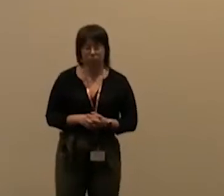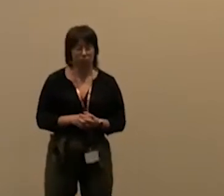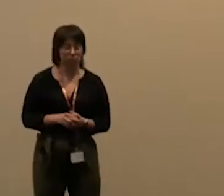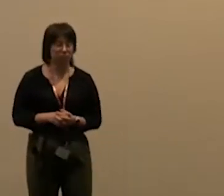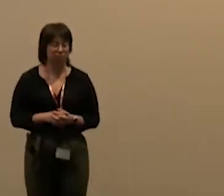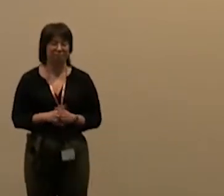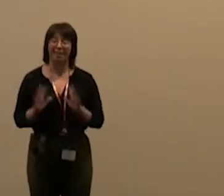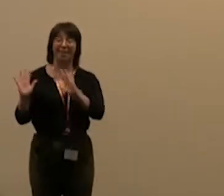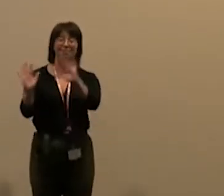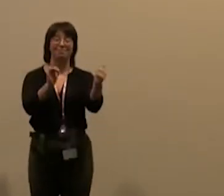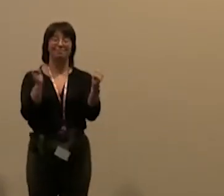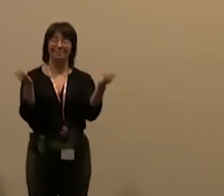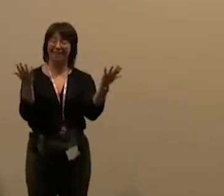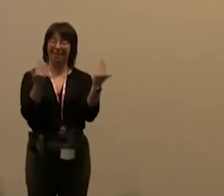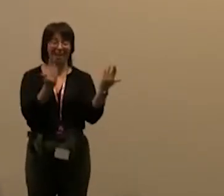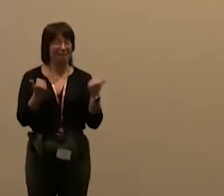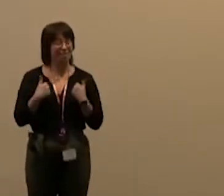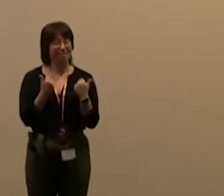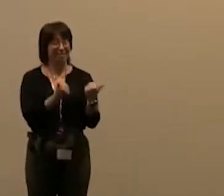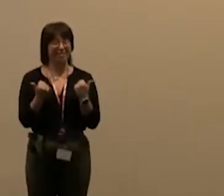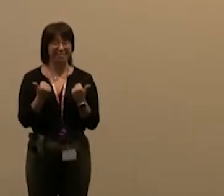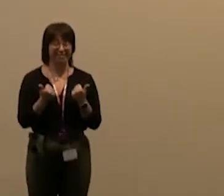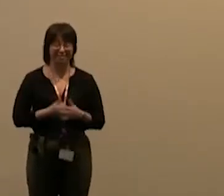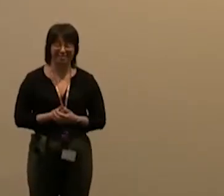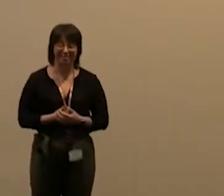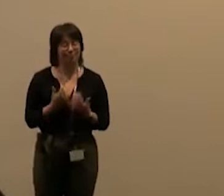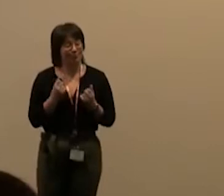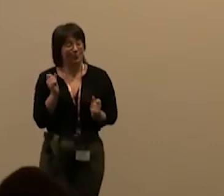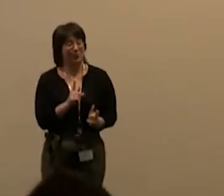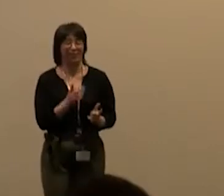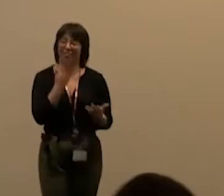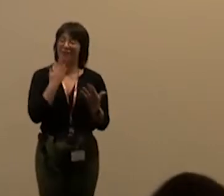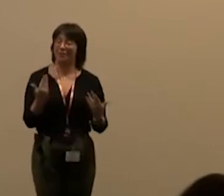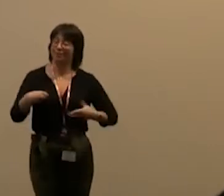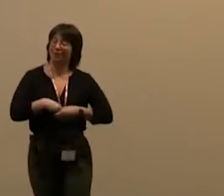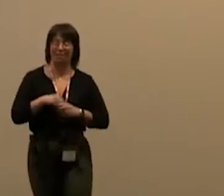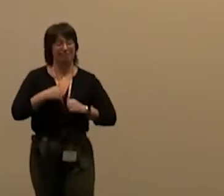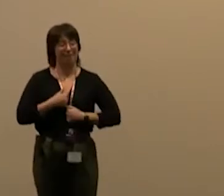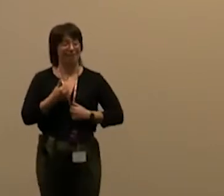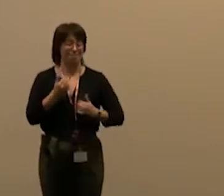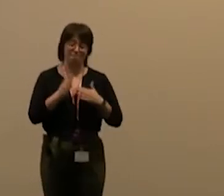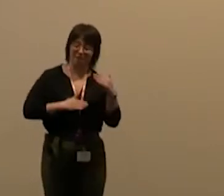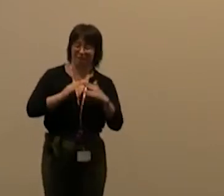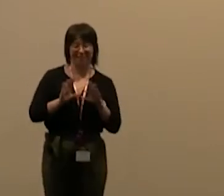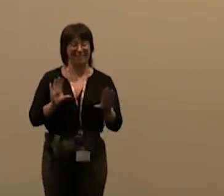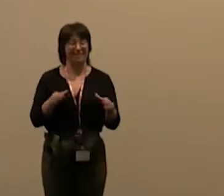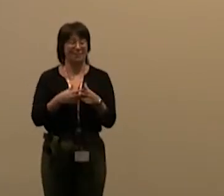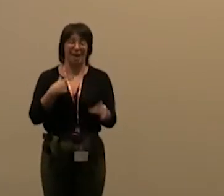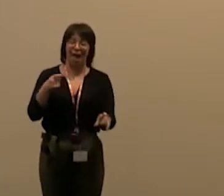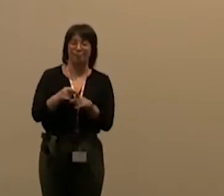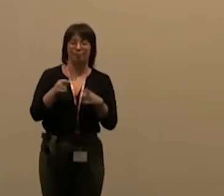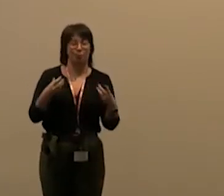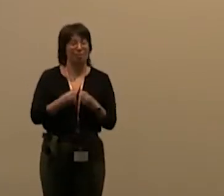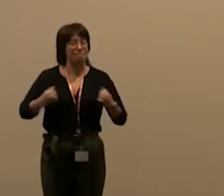All right. Hey, everyone. How you doing? Cool. Thanks for joining me for my session on building Teams apps with the